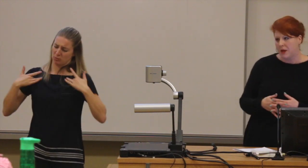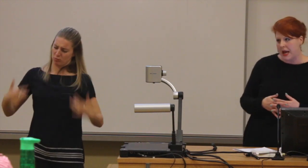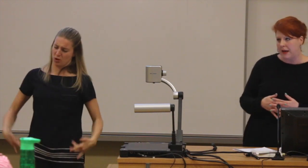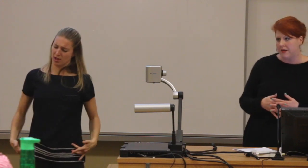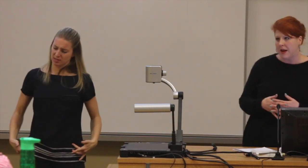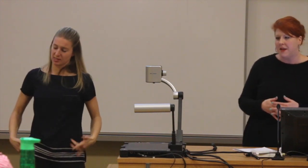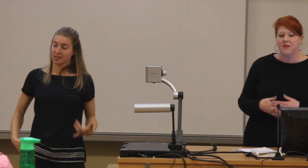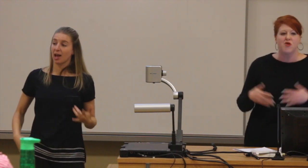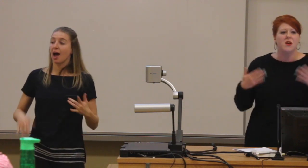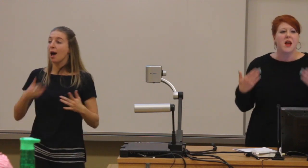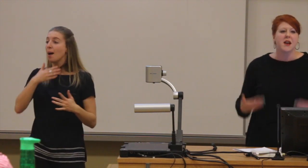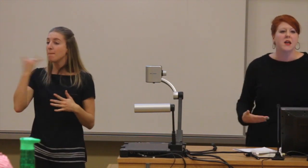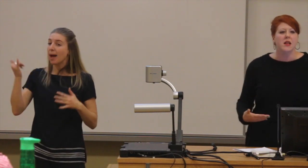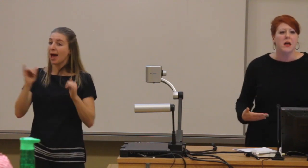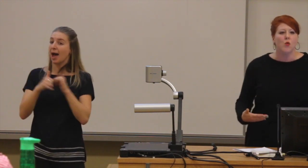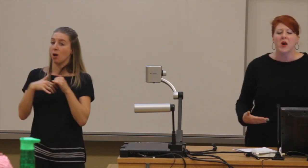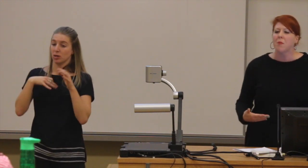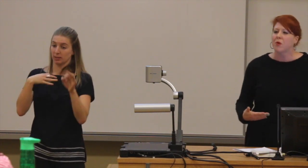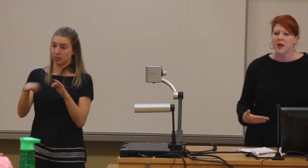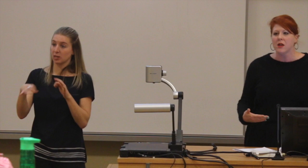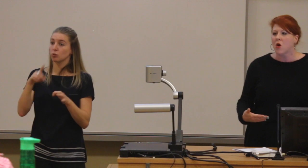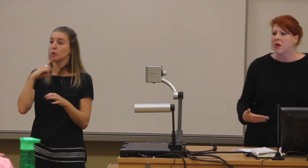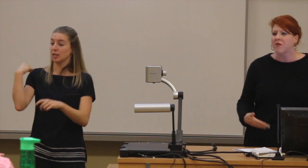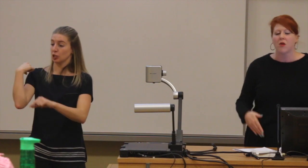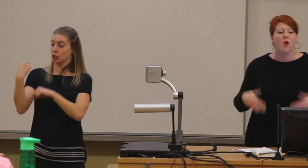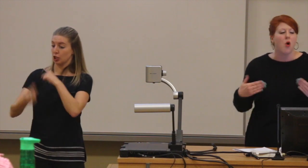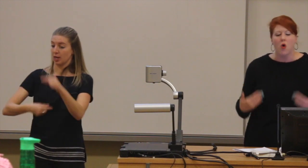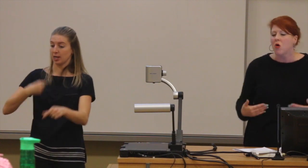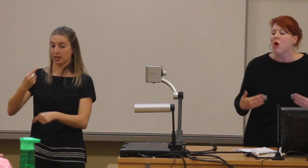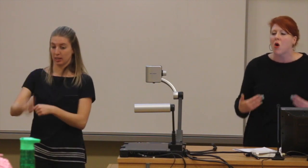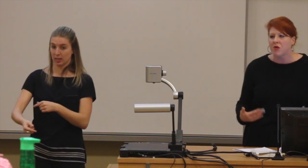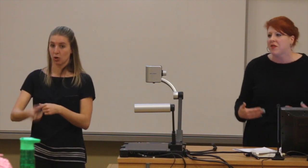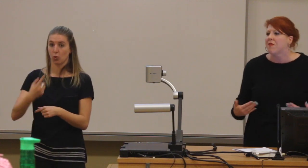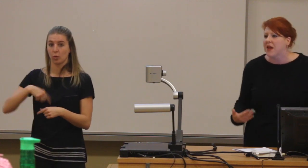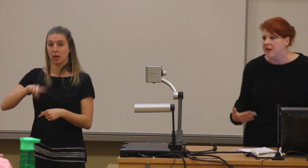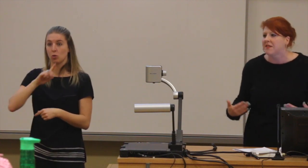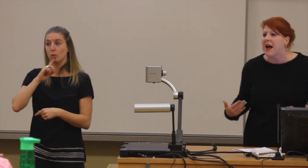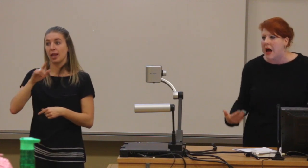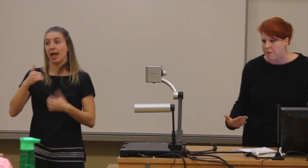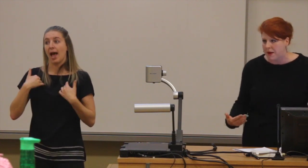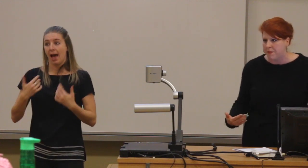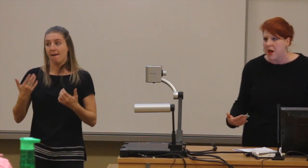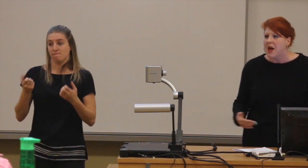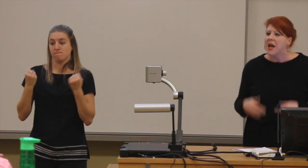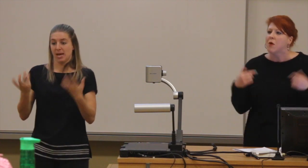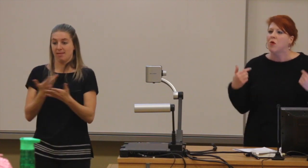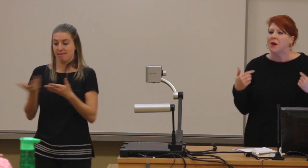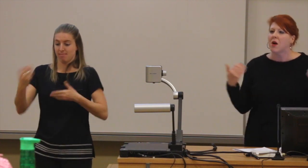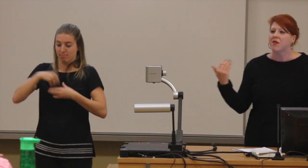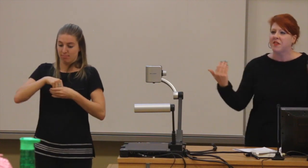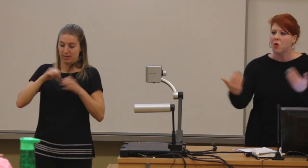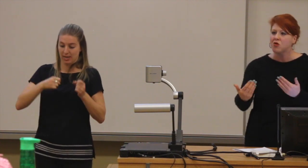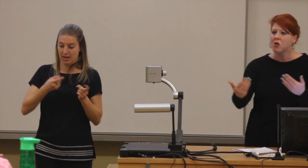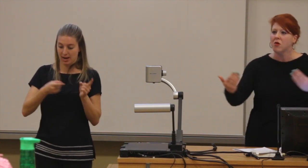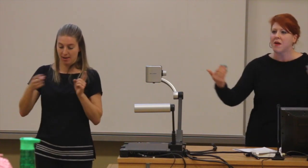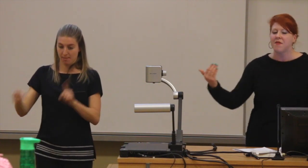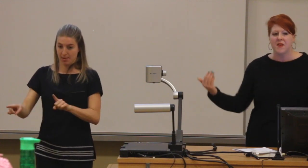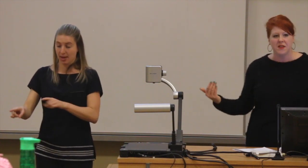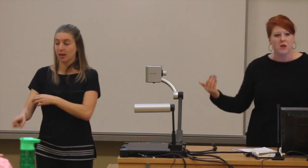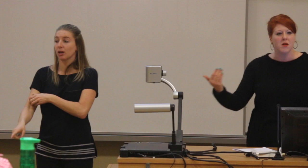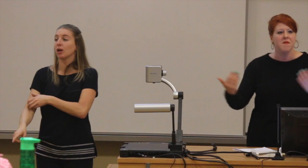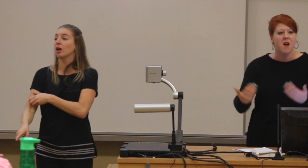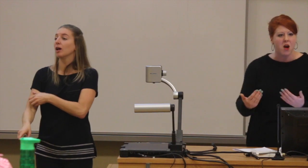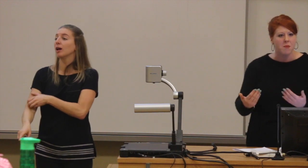it explained is genetically, we are preloaded for a whole host of things to happen. It will be our social